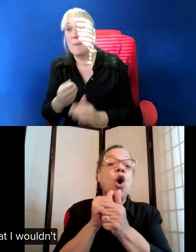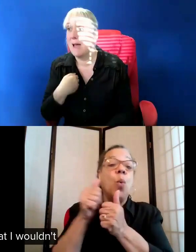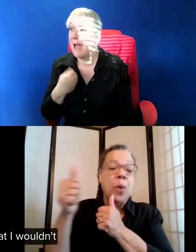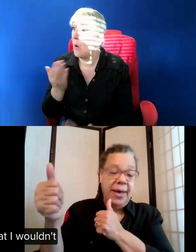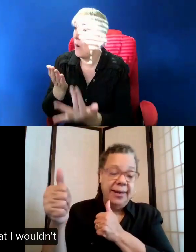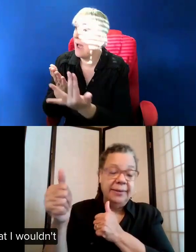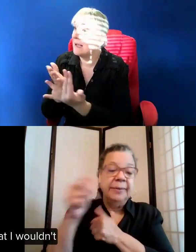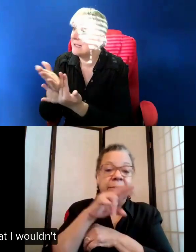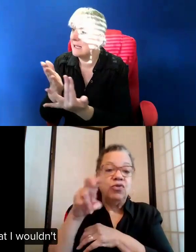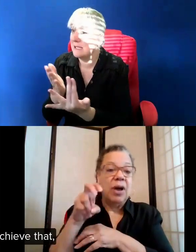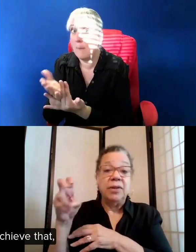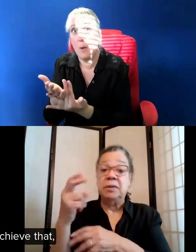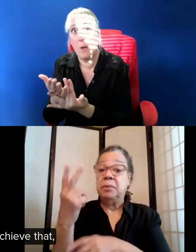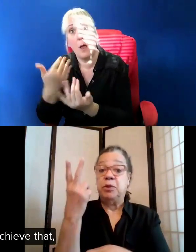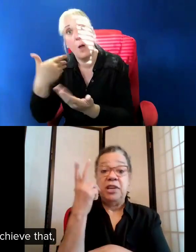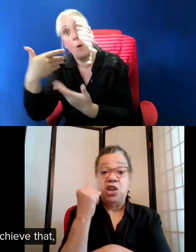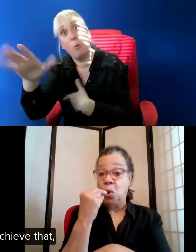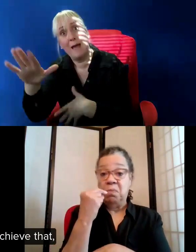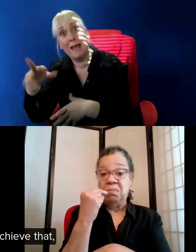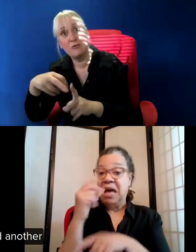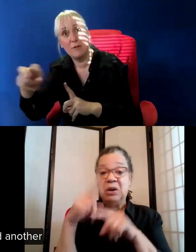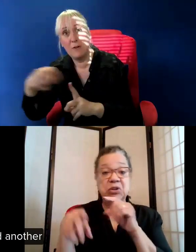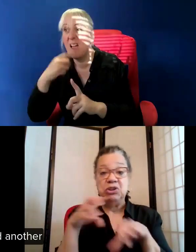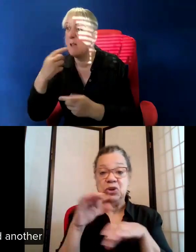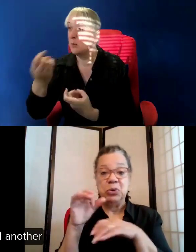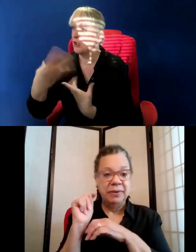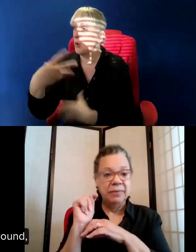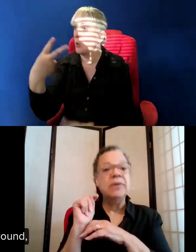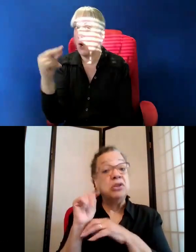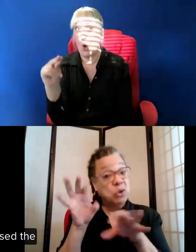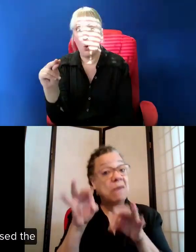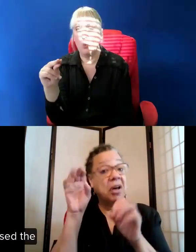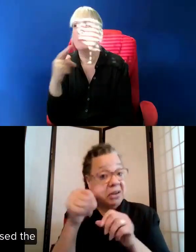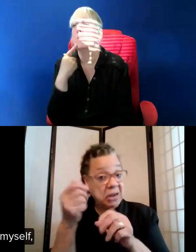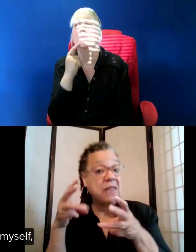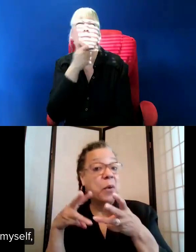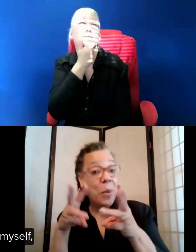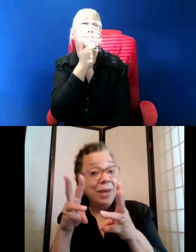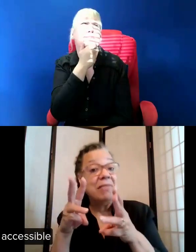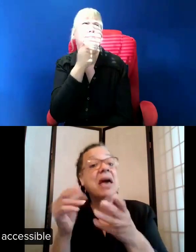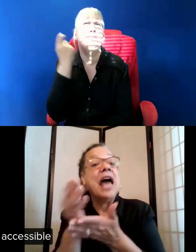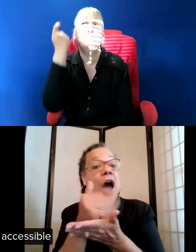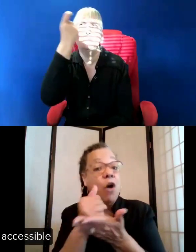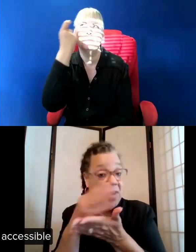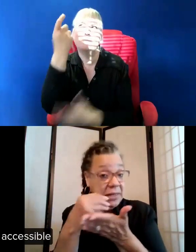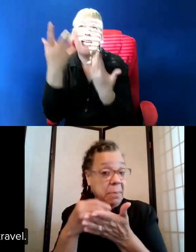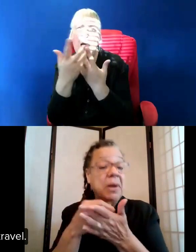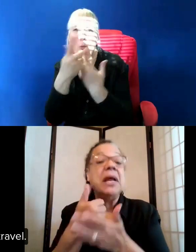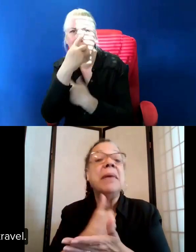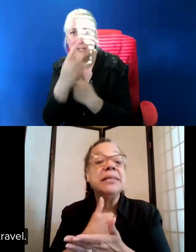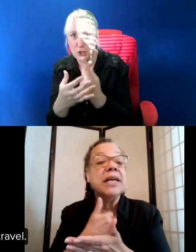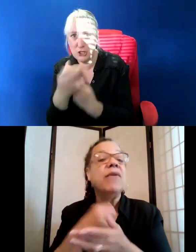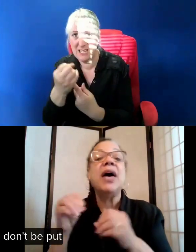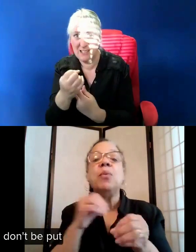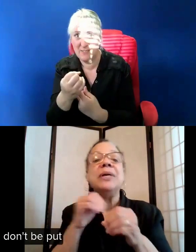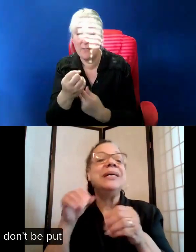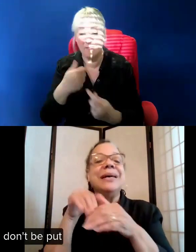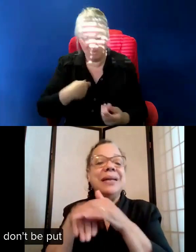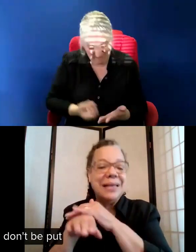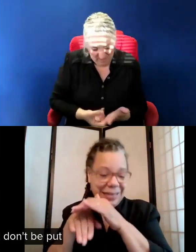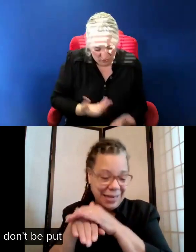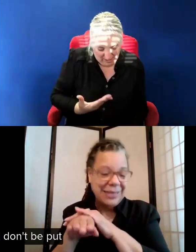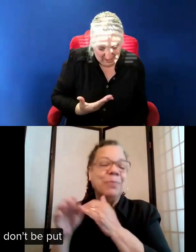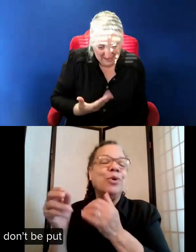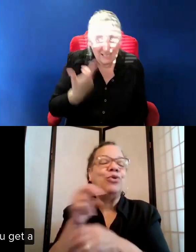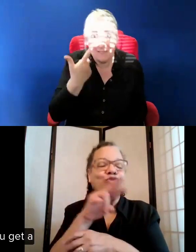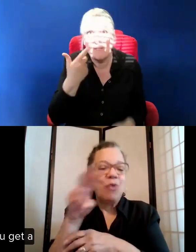me. I was told that I wouldn't be able to achieve that. So I found another way round and I raised the money myself and we did accessible away travel. So very